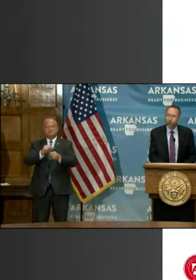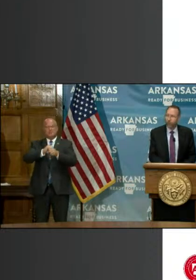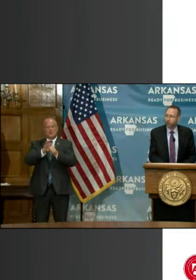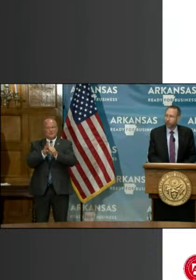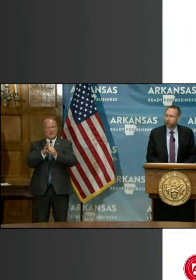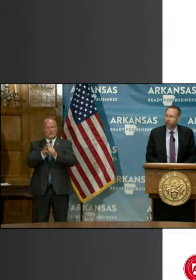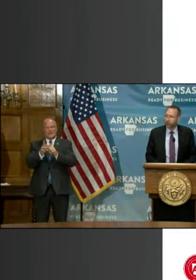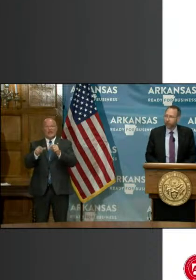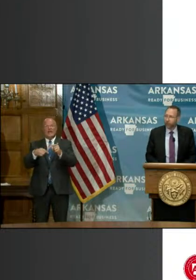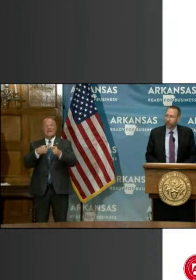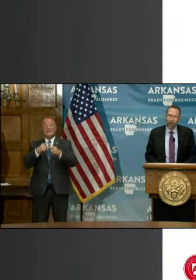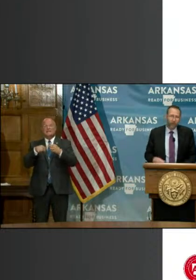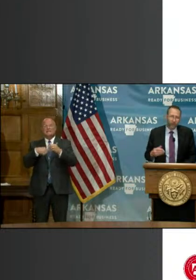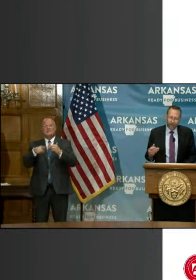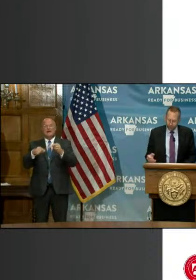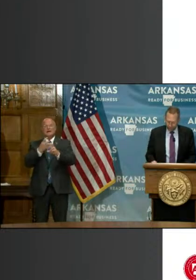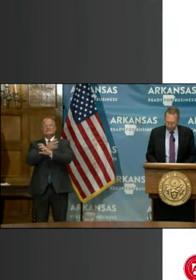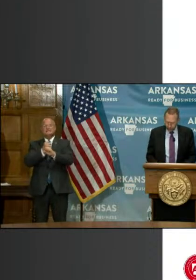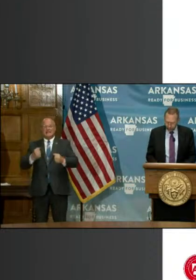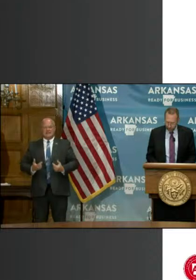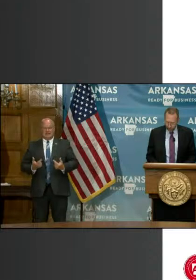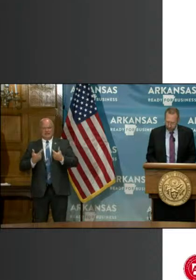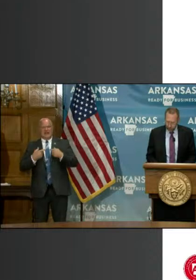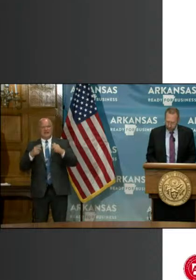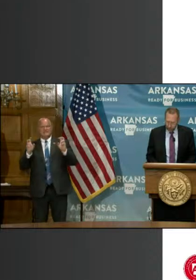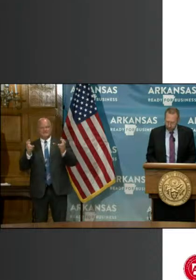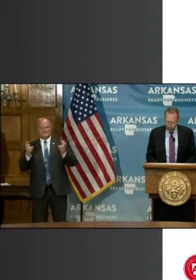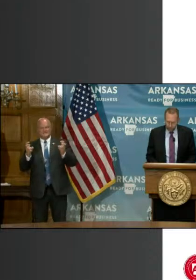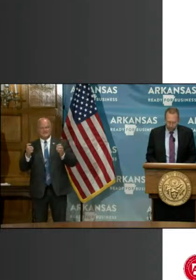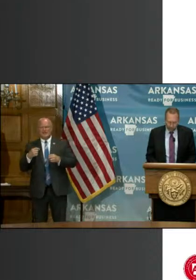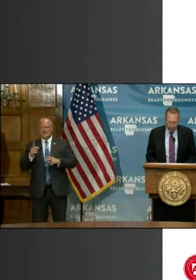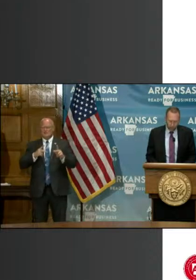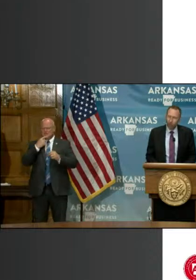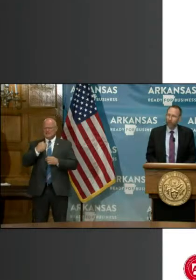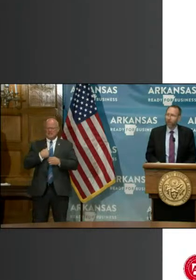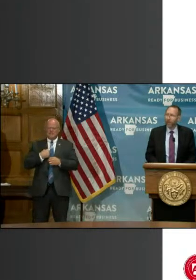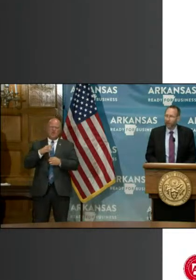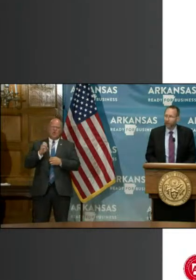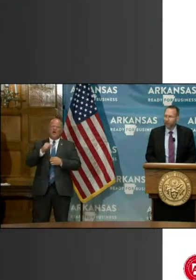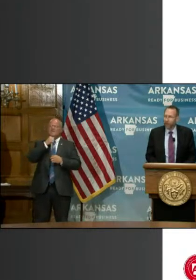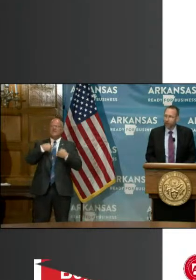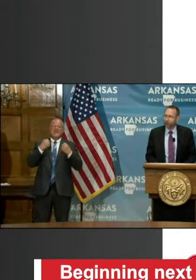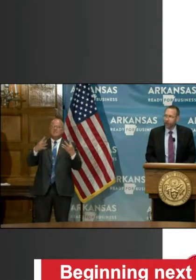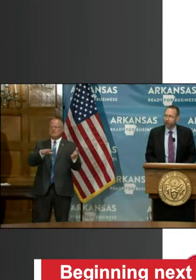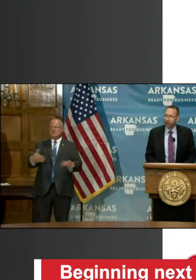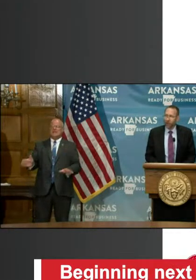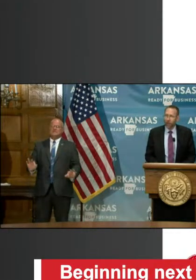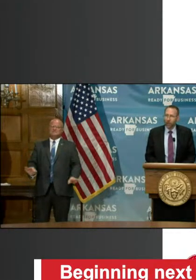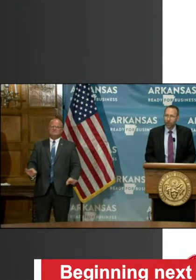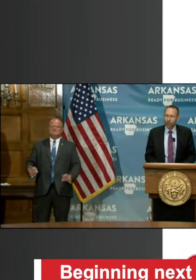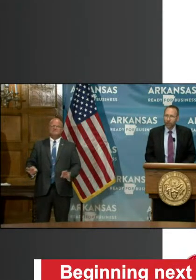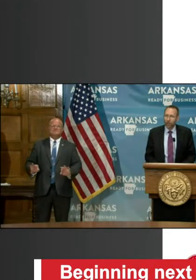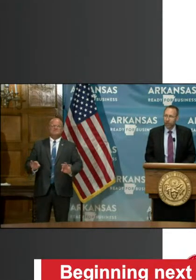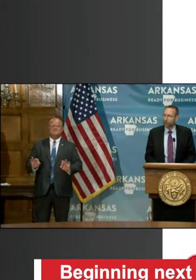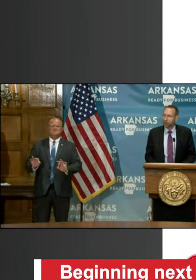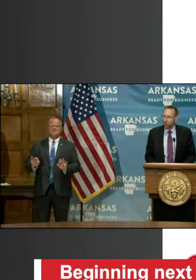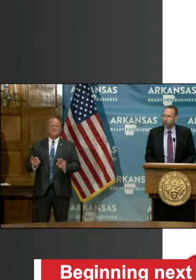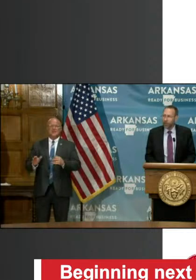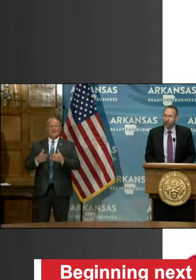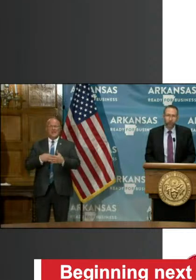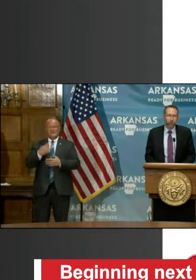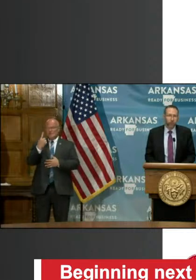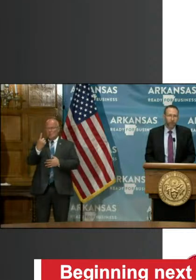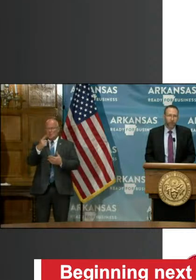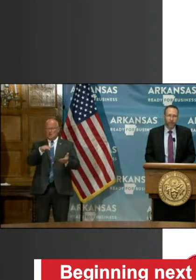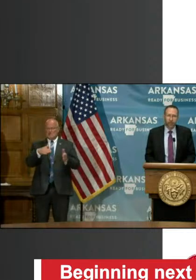and ultimately this is about saving lives. And I've had people say to me, well, we haven't had that many deaths. Even